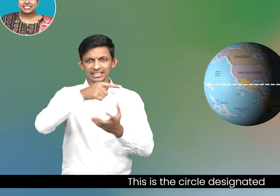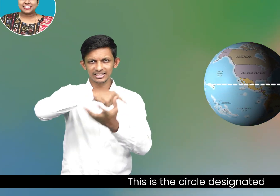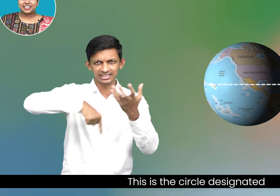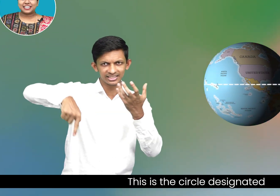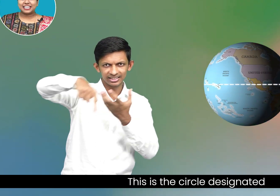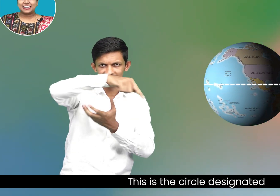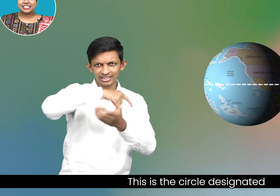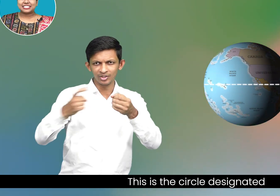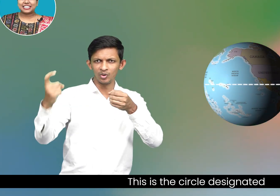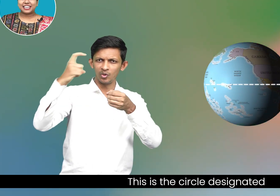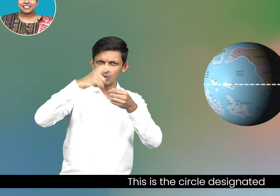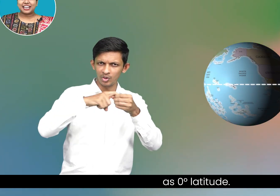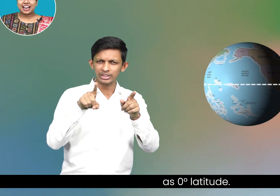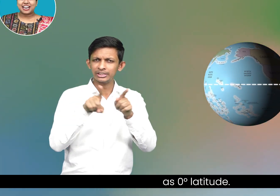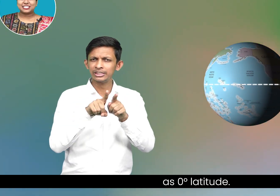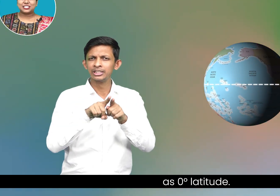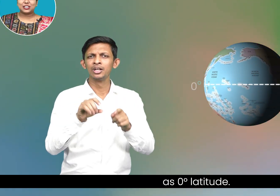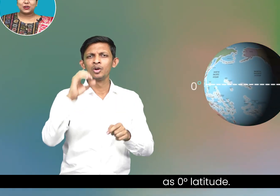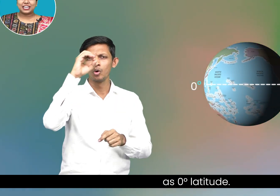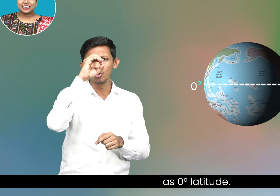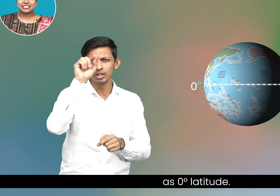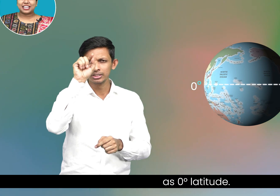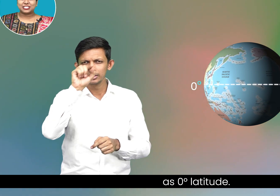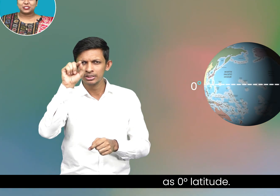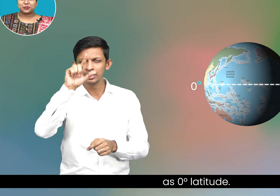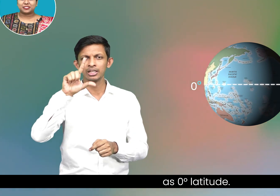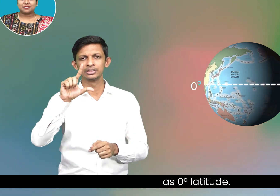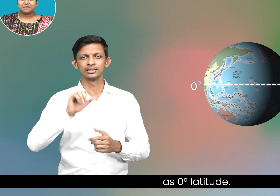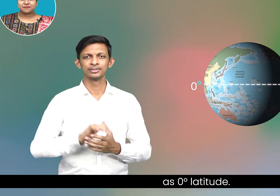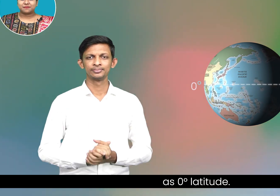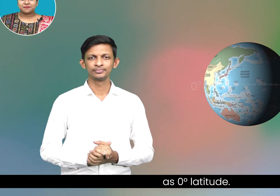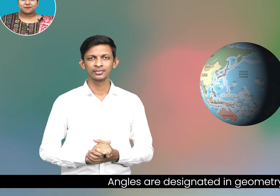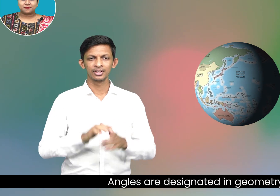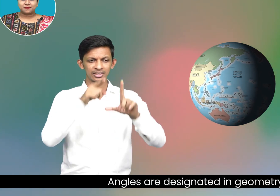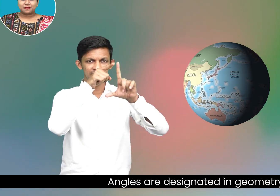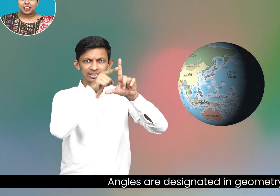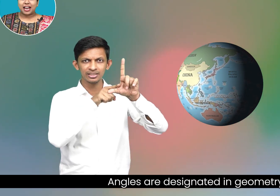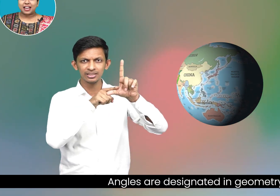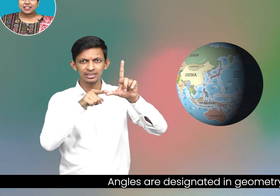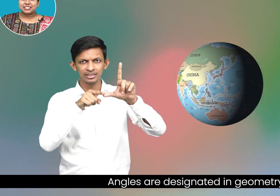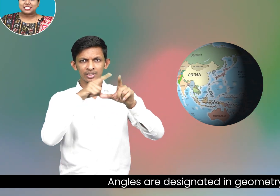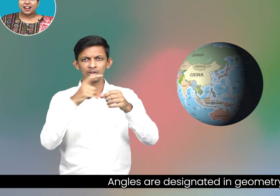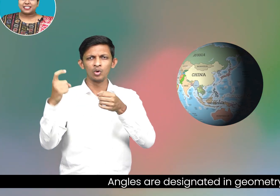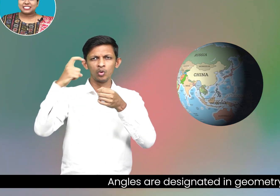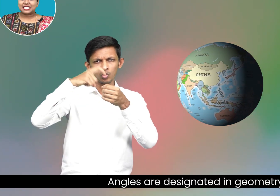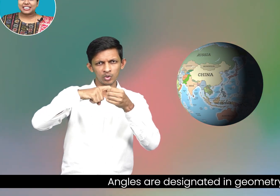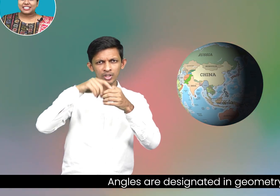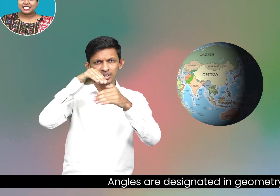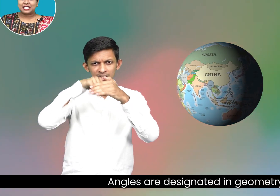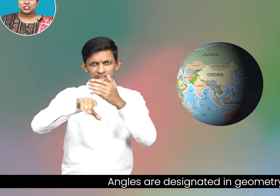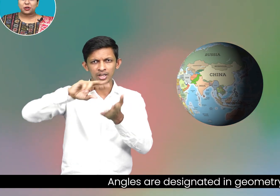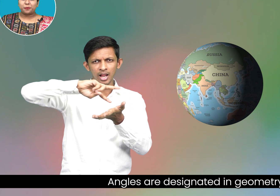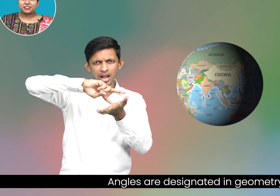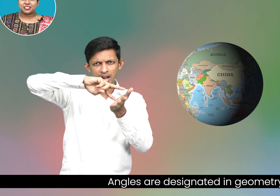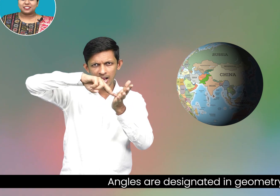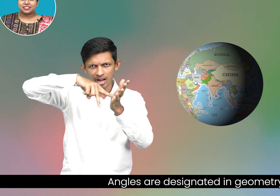This is a circle designated as zero degrees latitude. Angles are designated